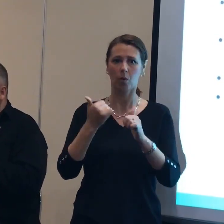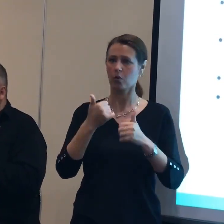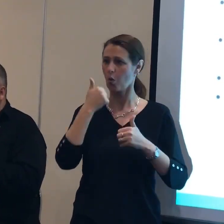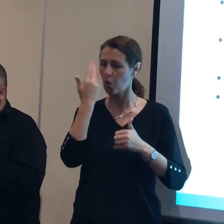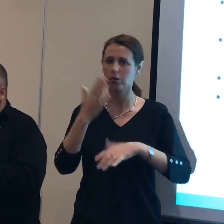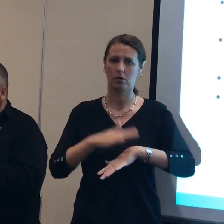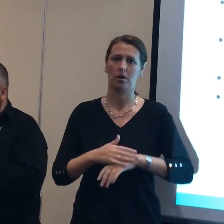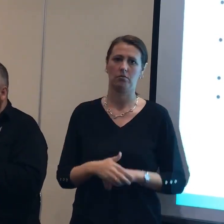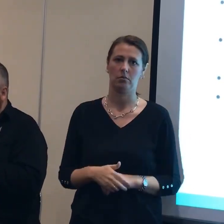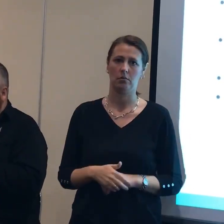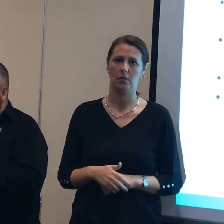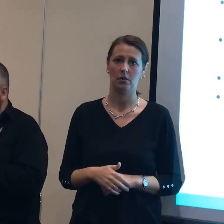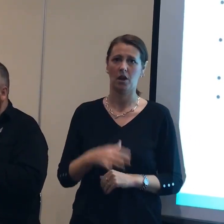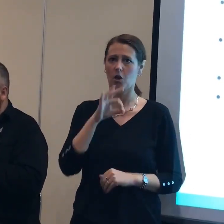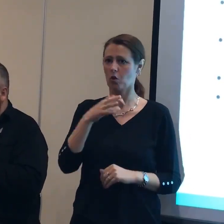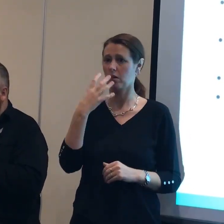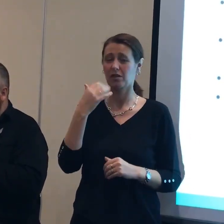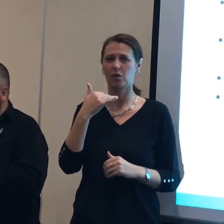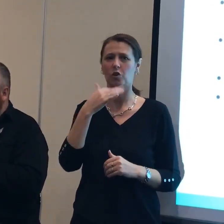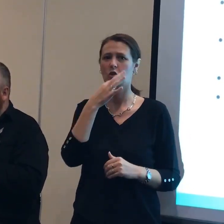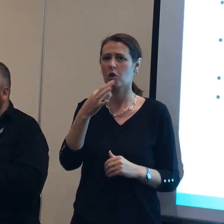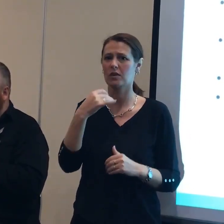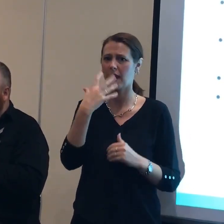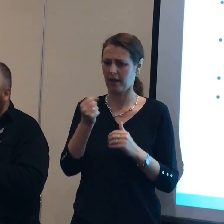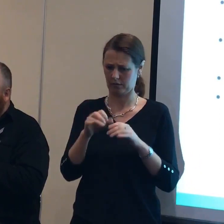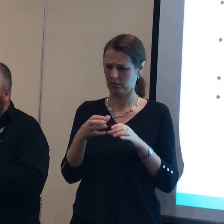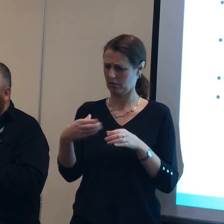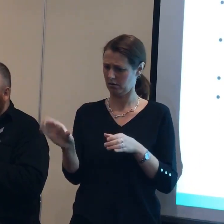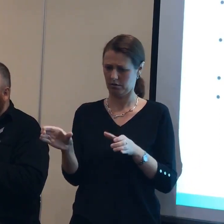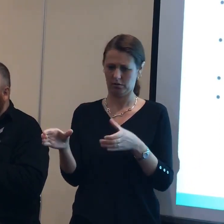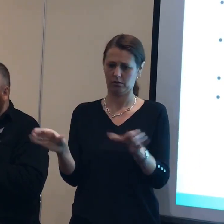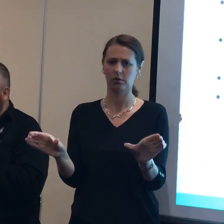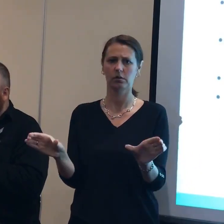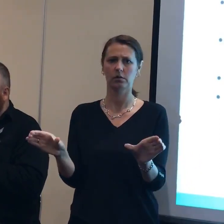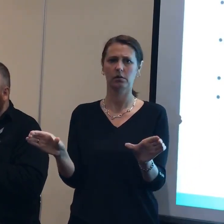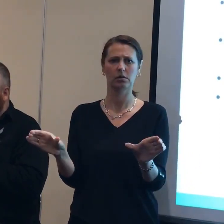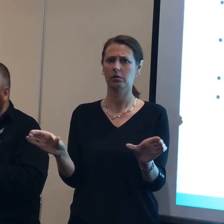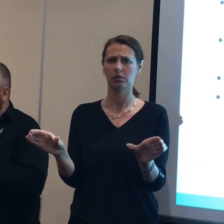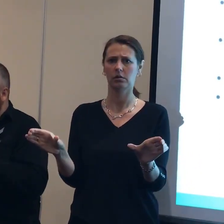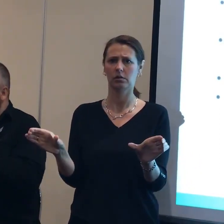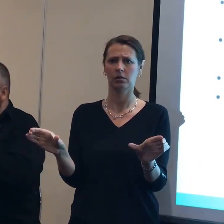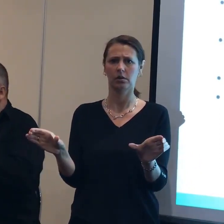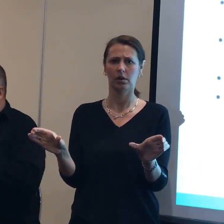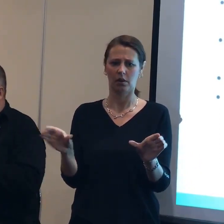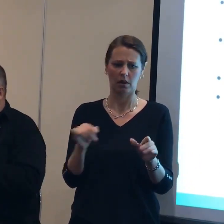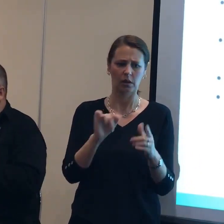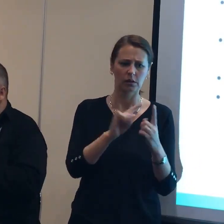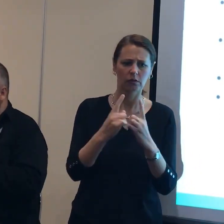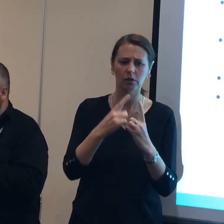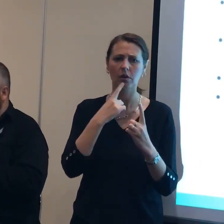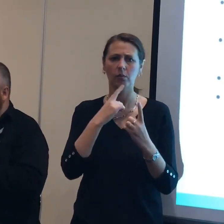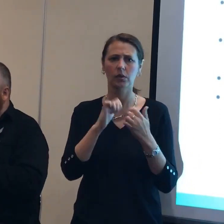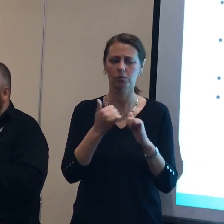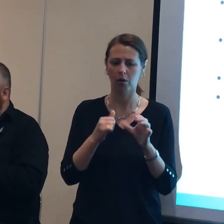times, and not to have, as much as possible, not to have a distinction between different types of sport. At